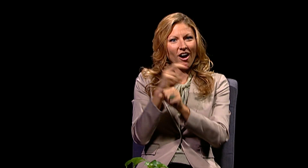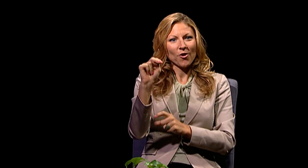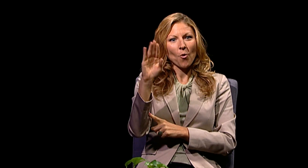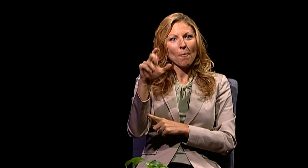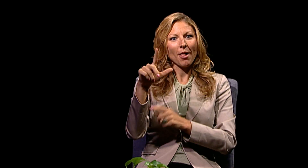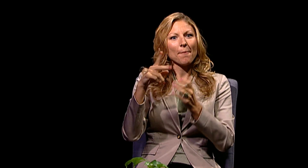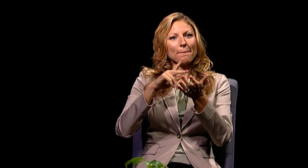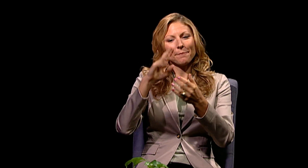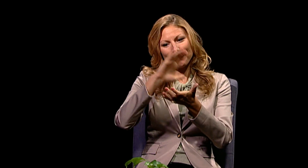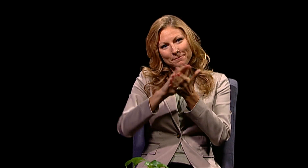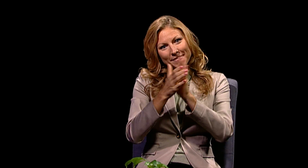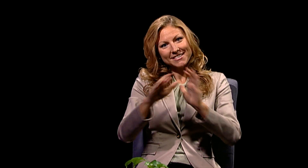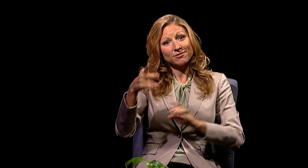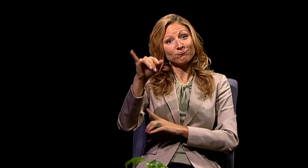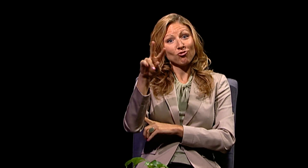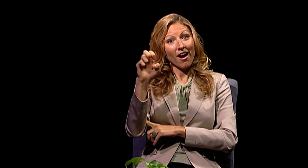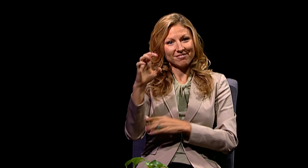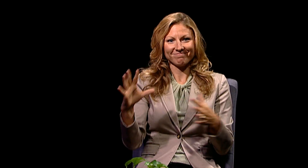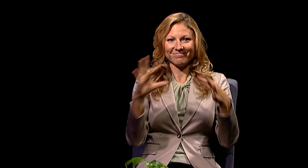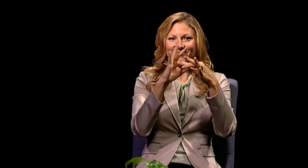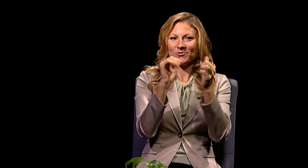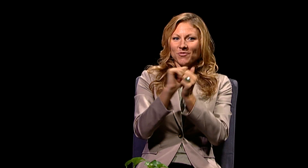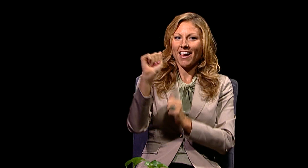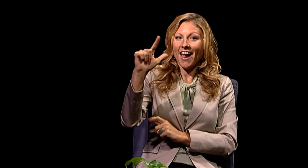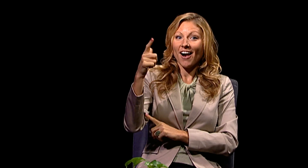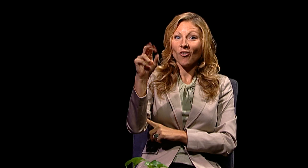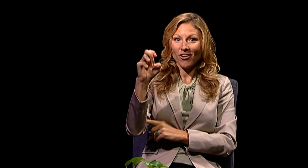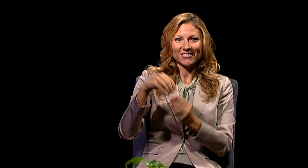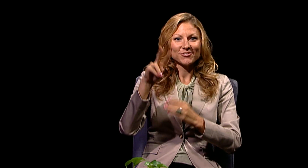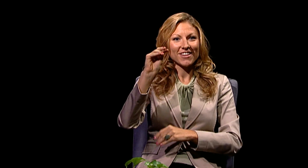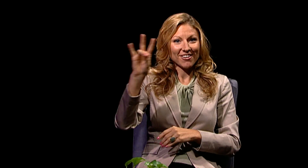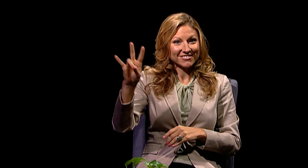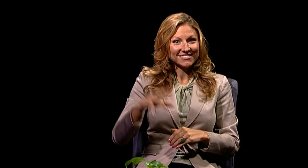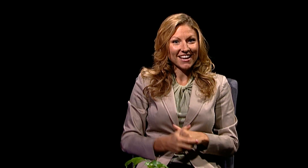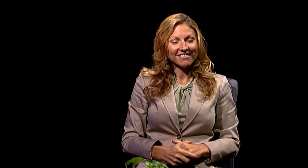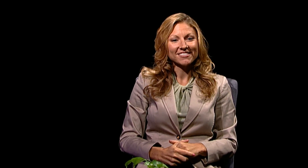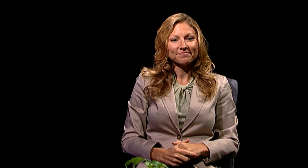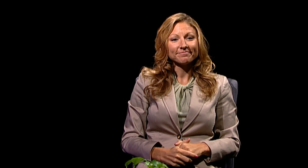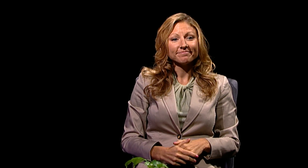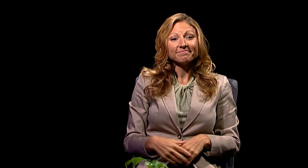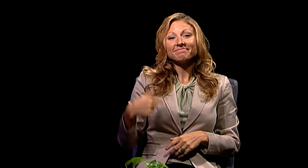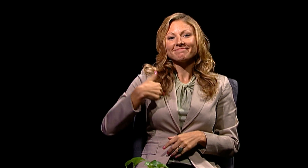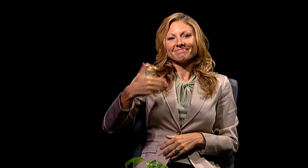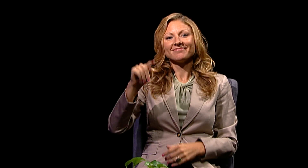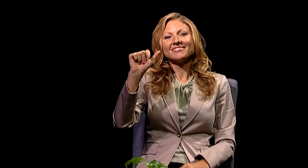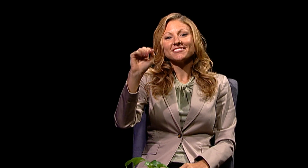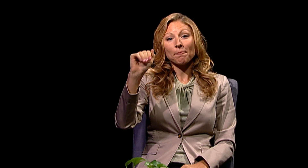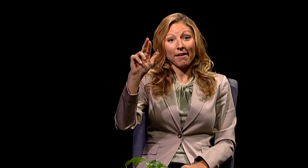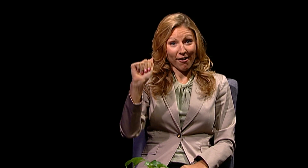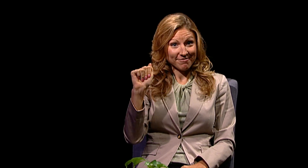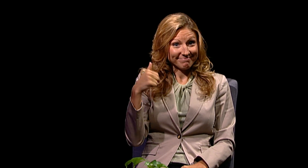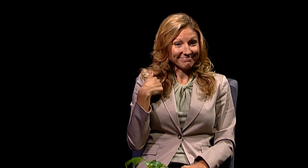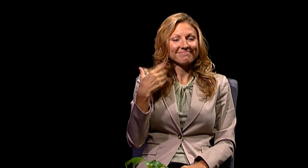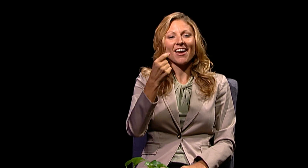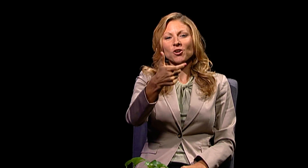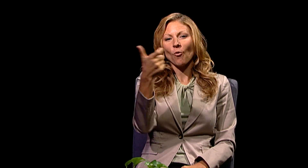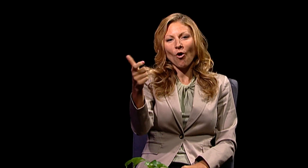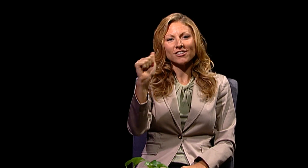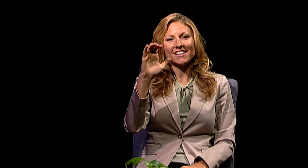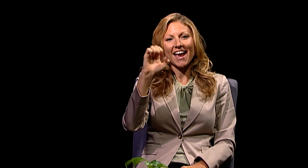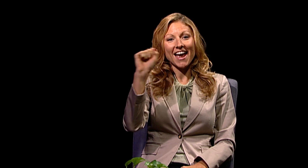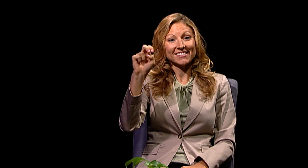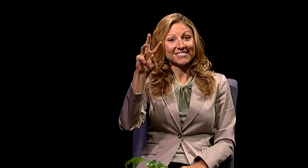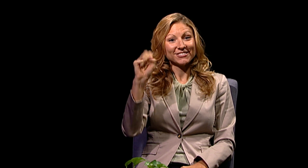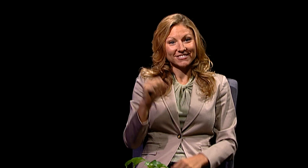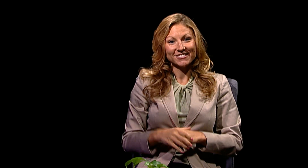IPCC, which won a Nobel Peace Prize jointly with Al Gore in 2007. I'm Tamara,